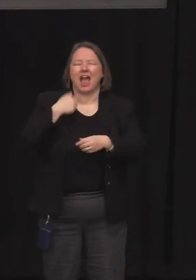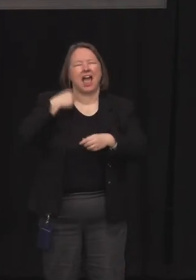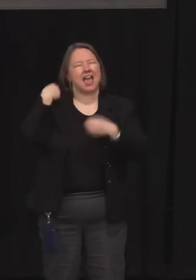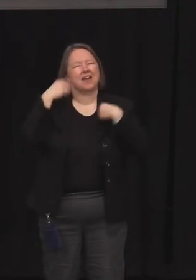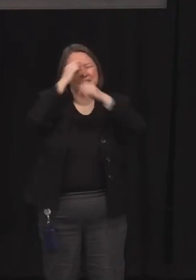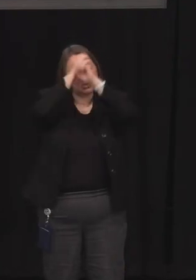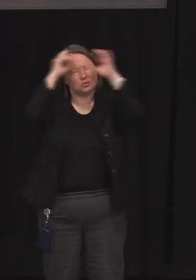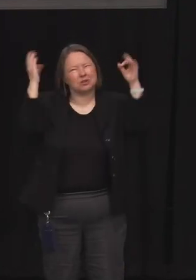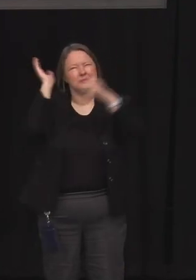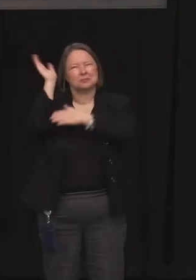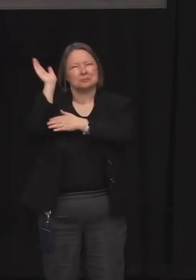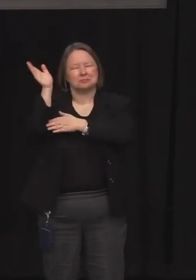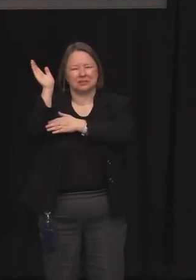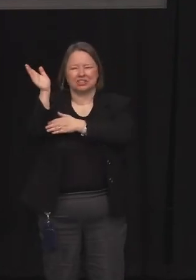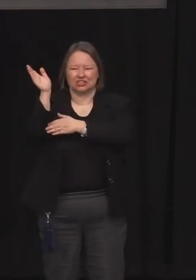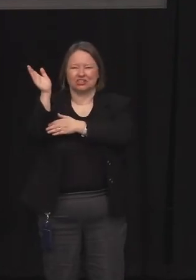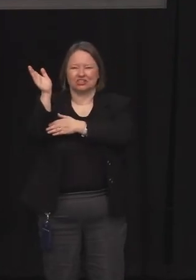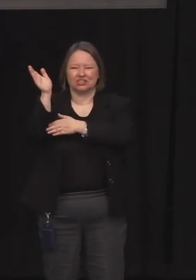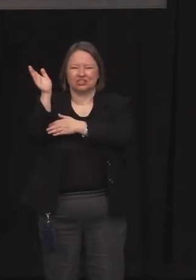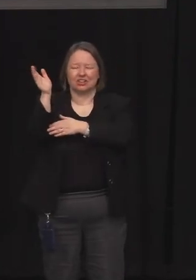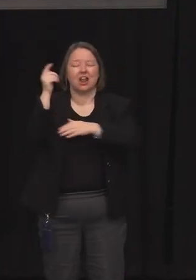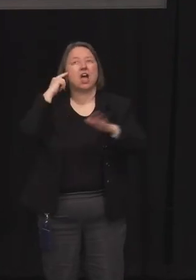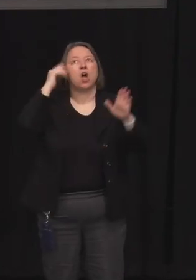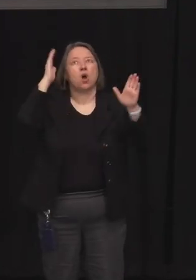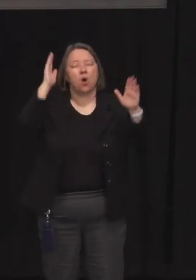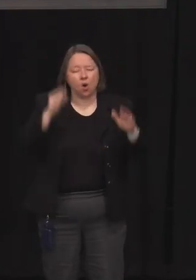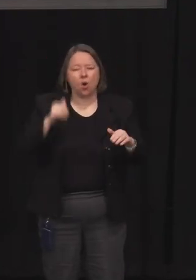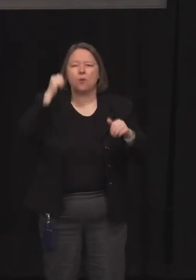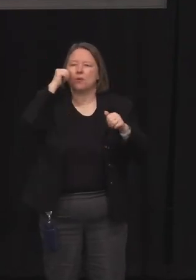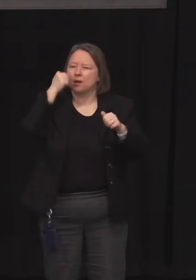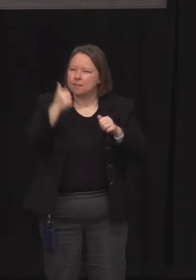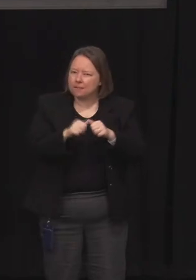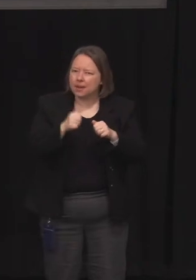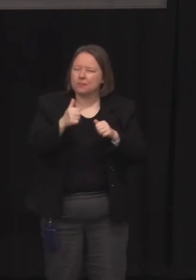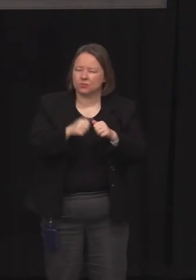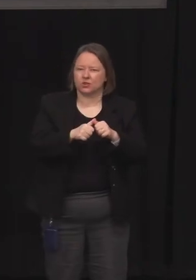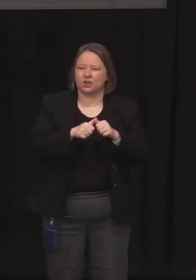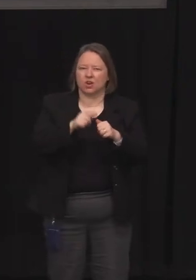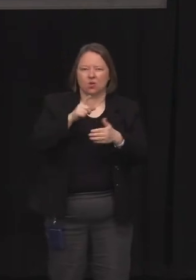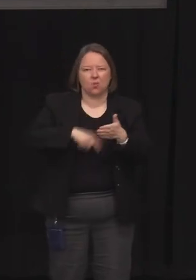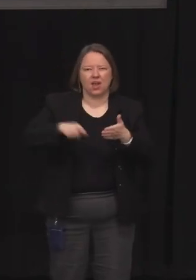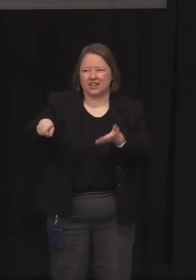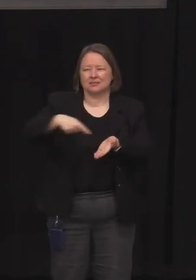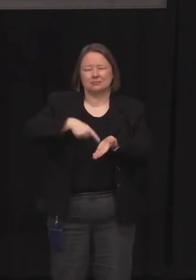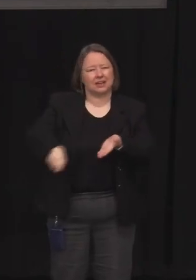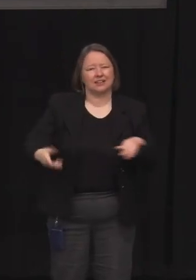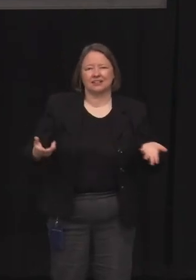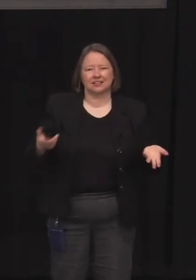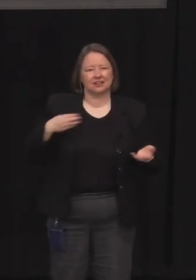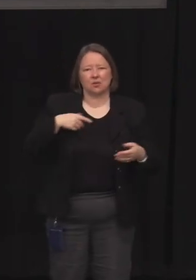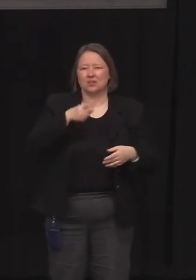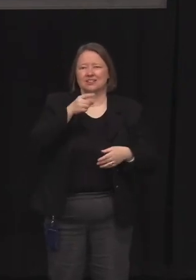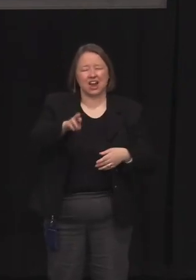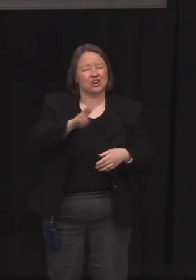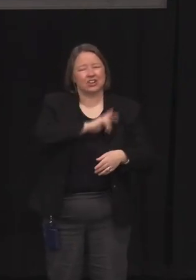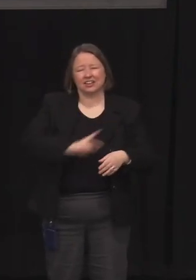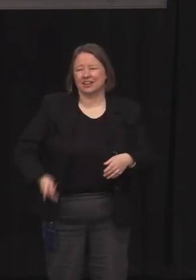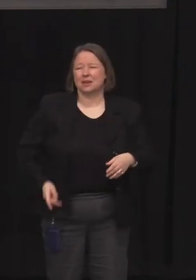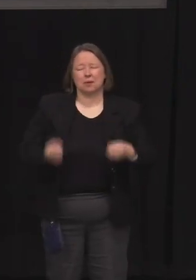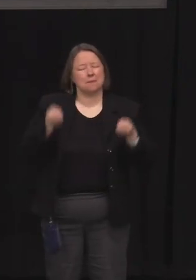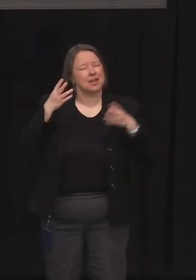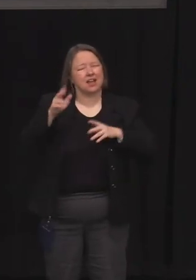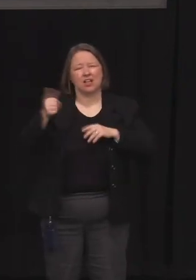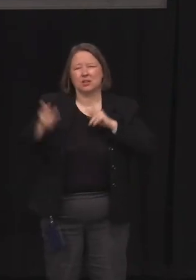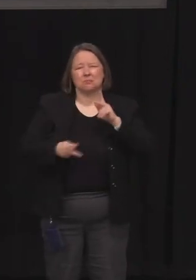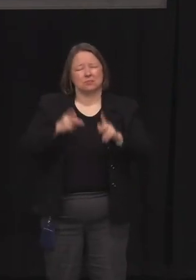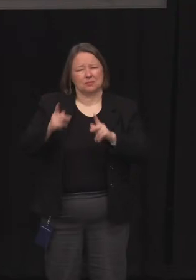speech. And I hope, with remembering the price that has been paid, not only by Dr. King, but by many